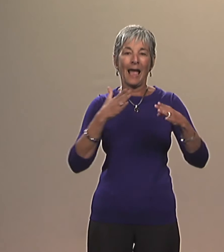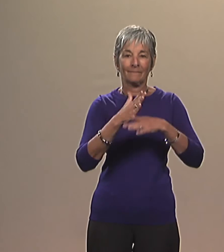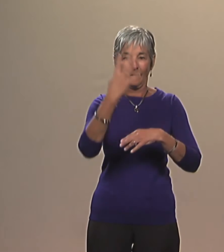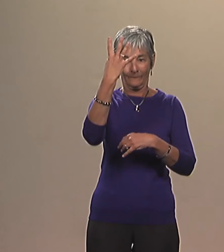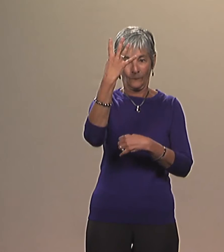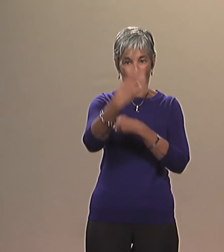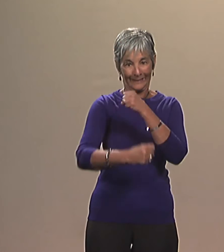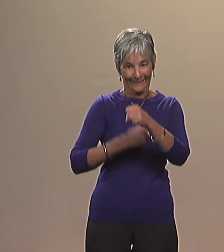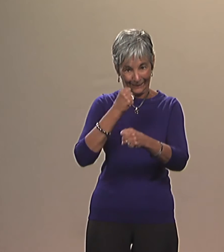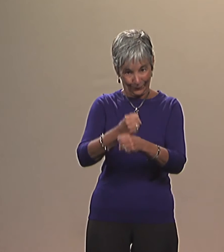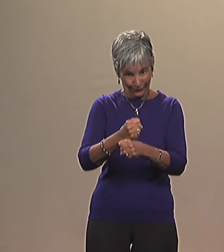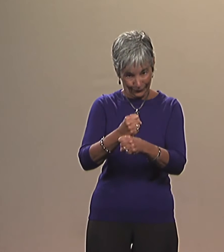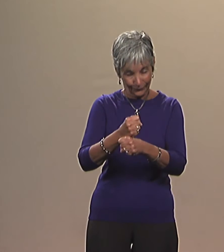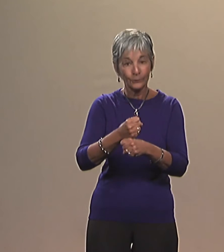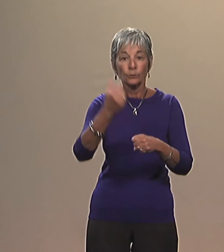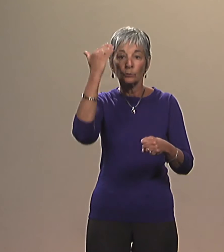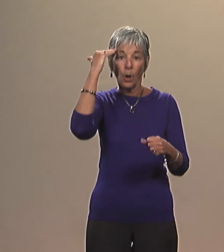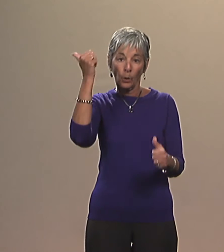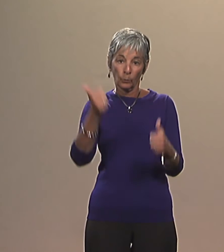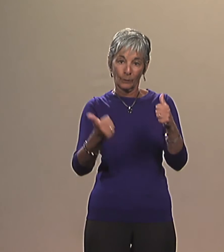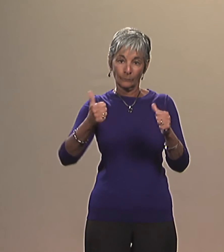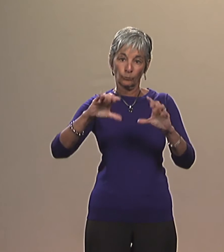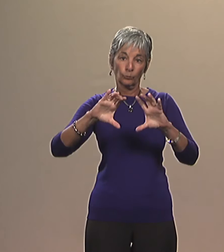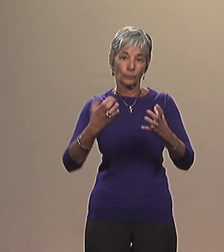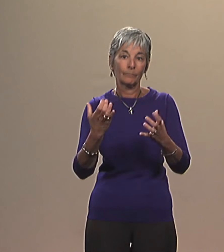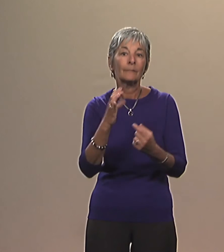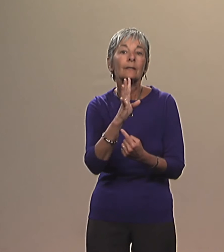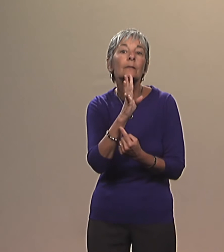After 4 years, do you know which group of children had the best speech?